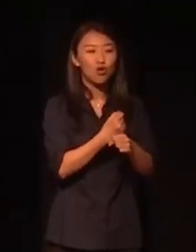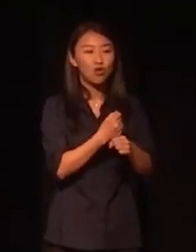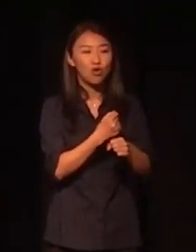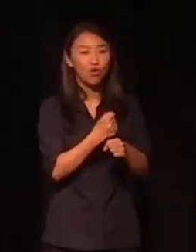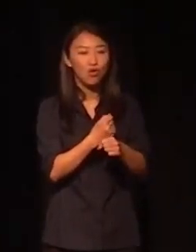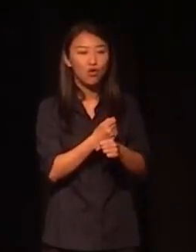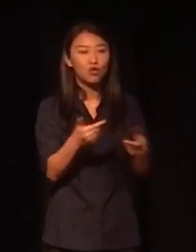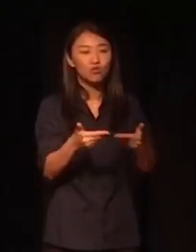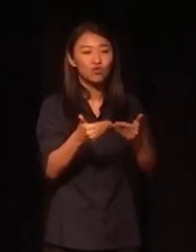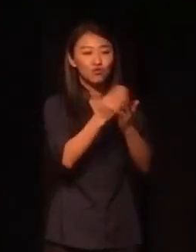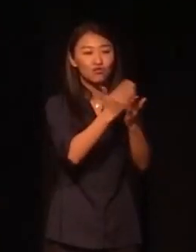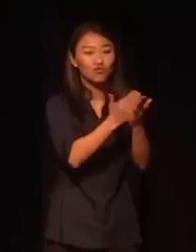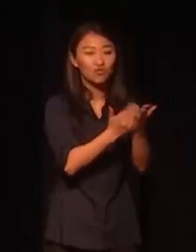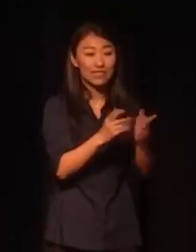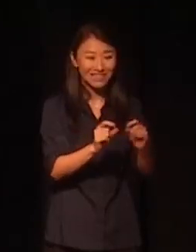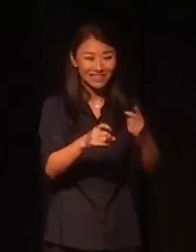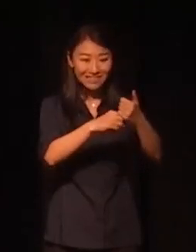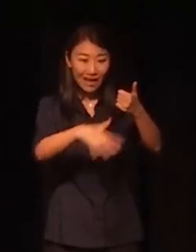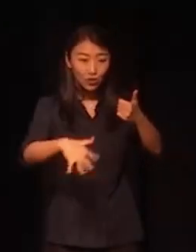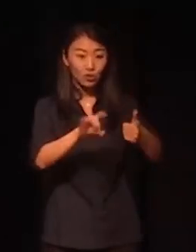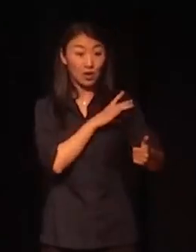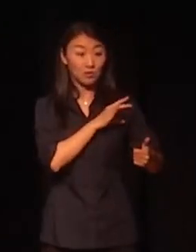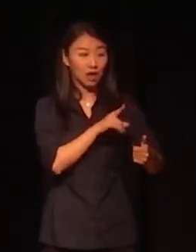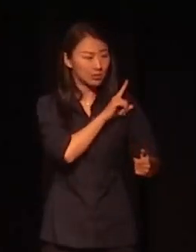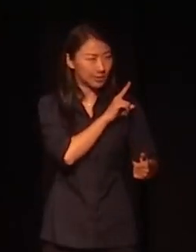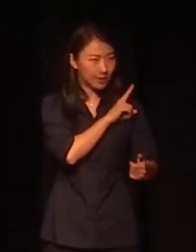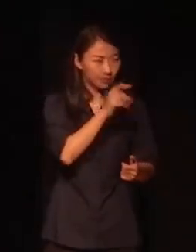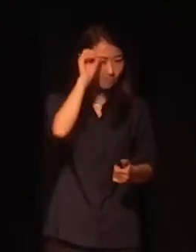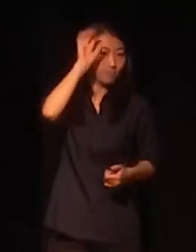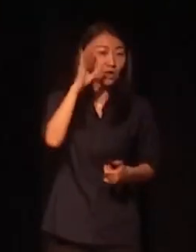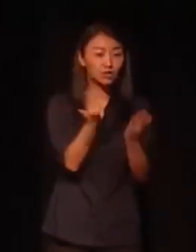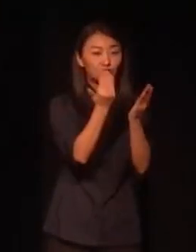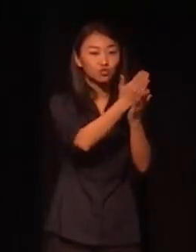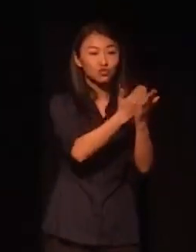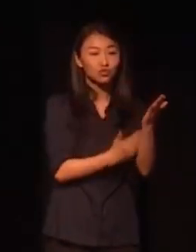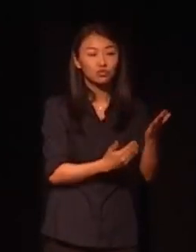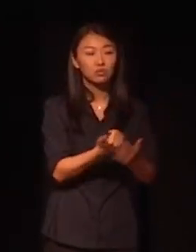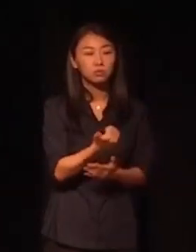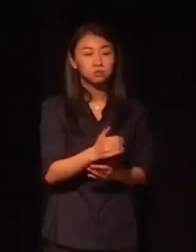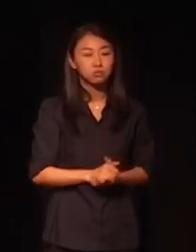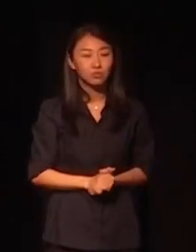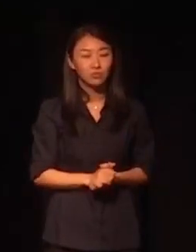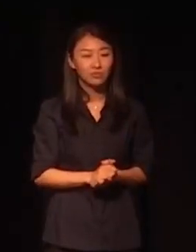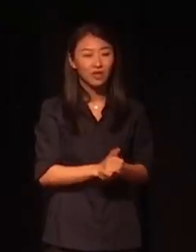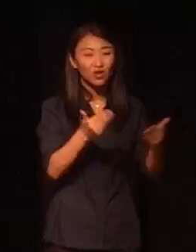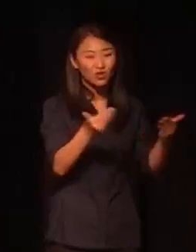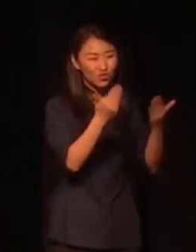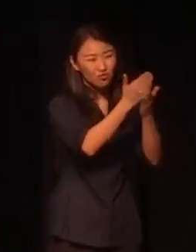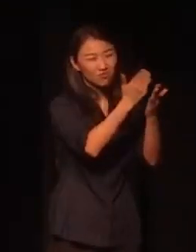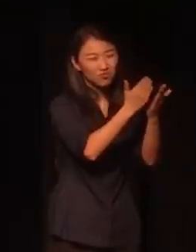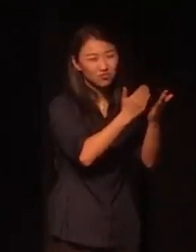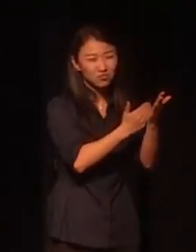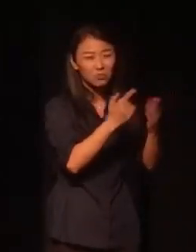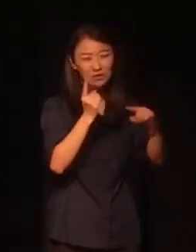would generate recipes automatically. I think recipe generation has been